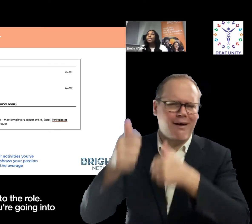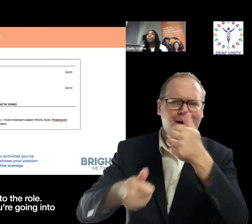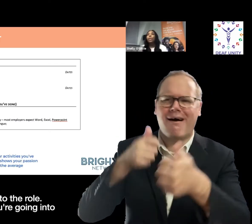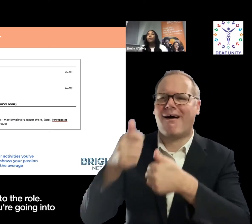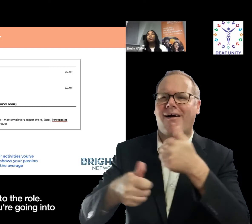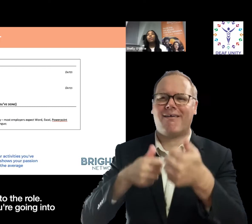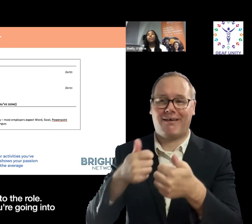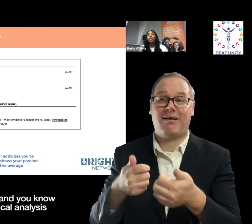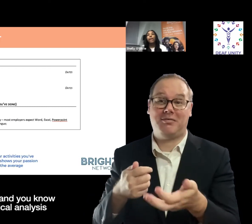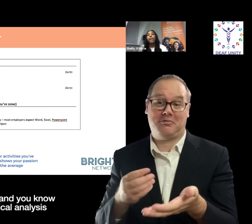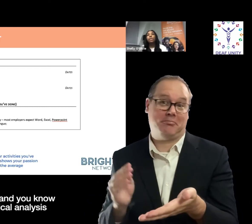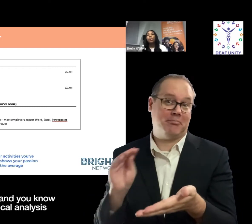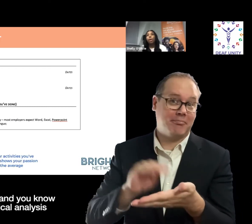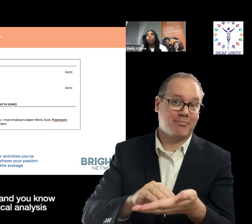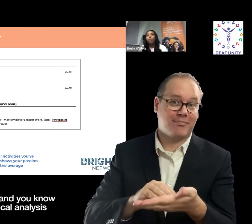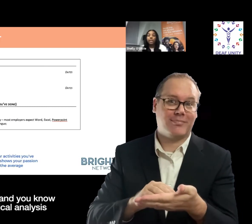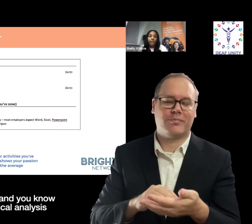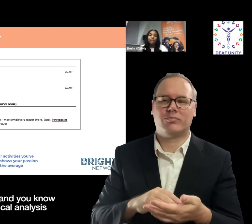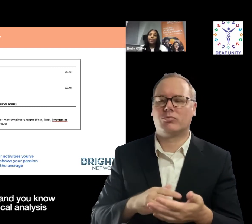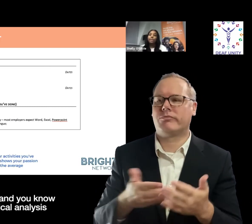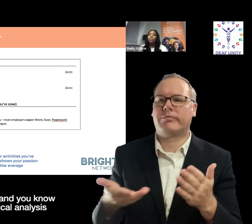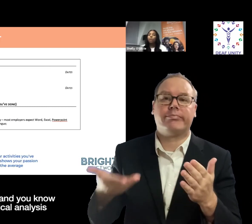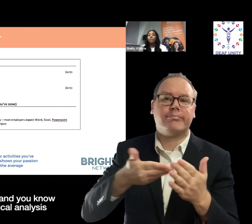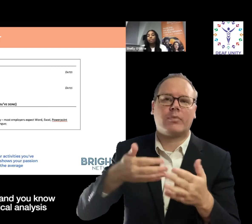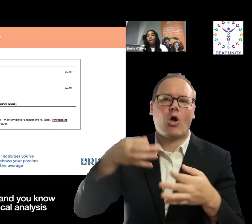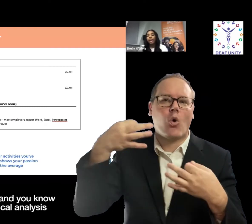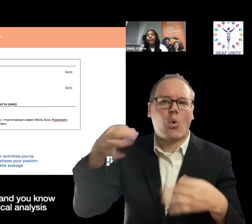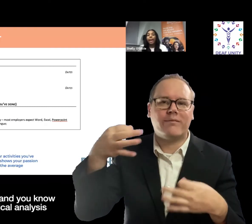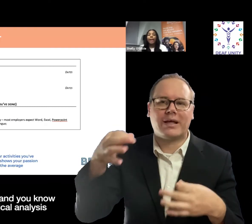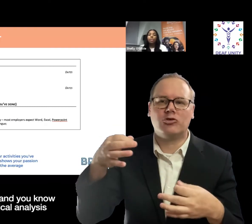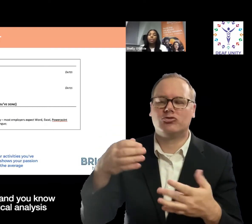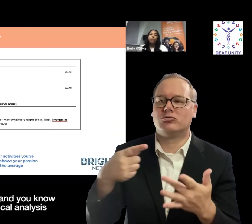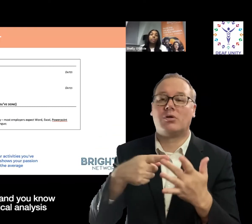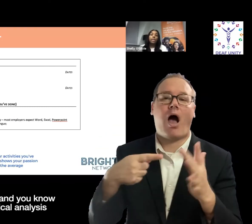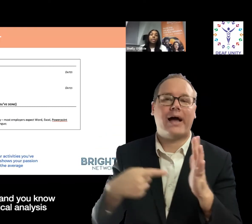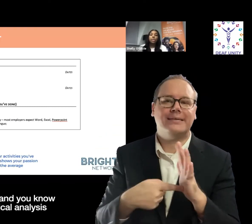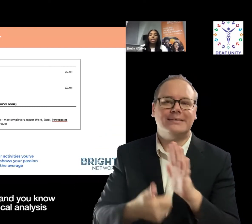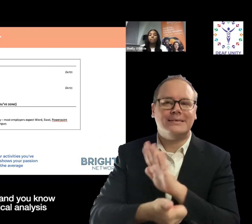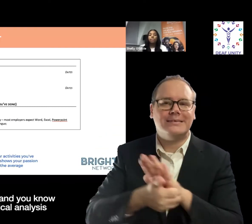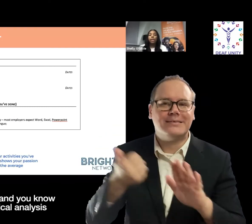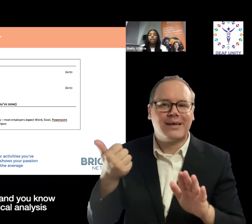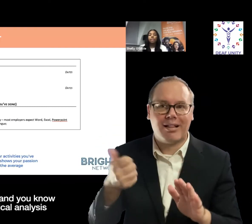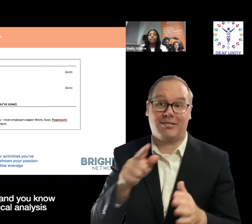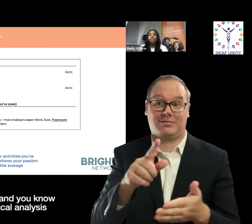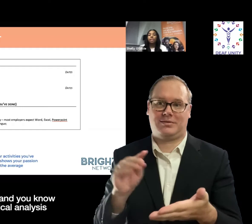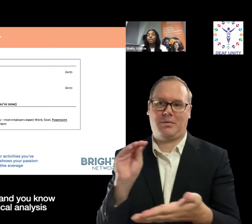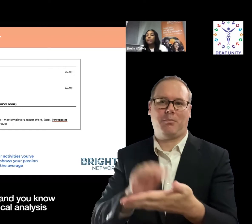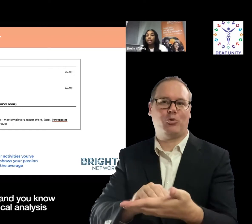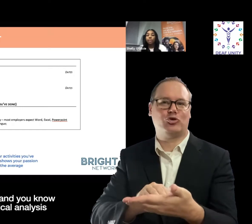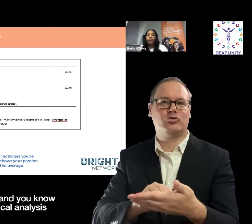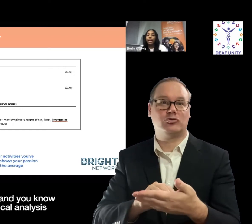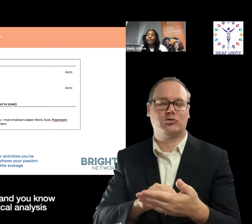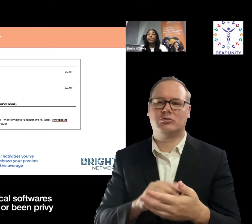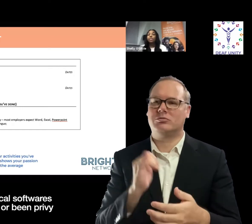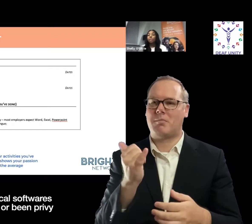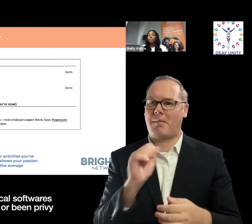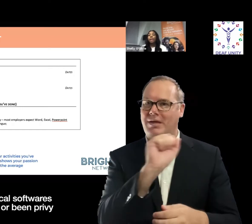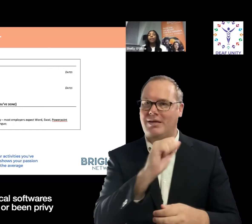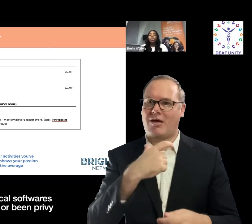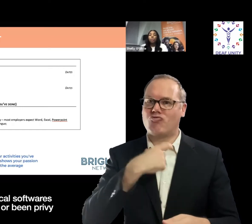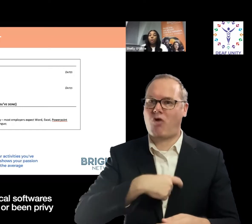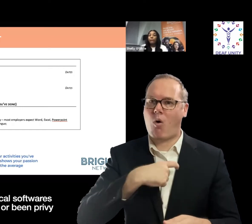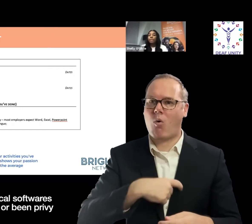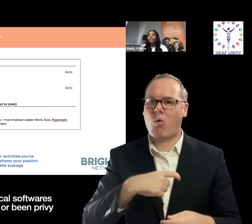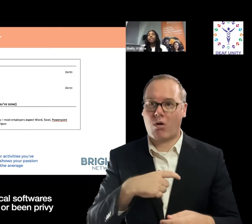for example, if you know that you're going into a research-based role or something, and you know that you'll need to do some statistical analysis or